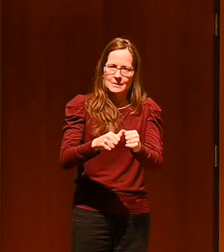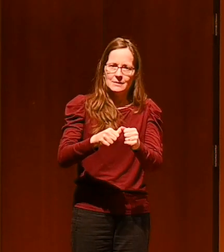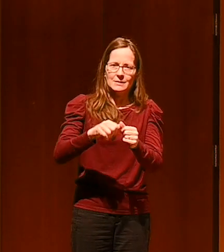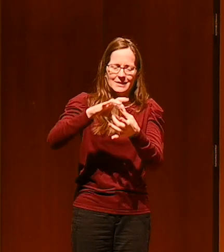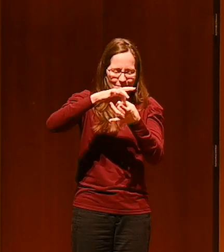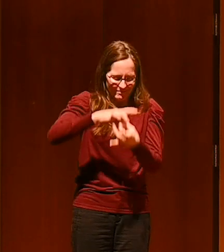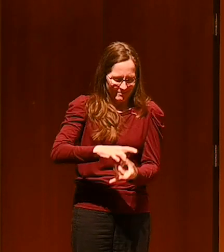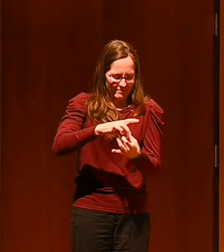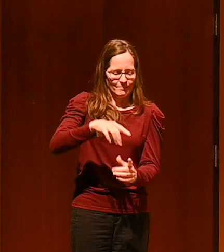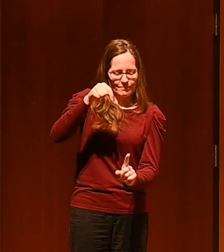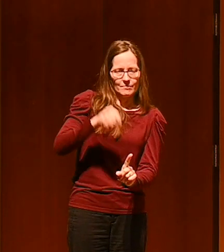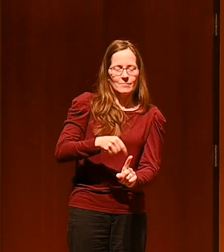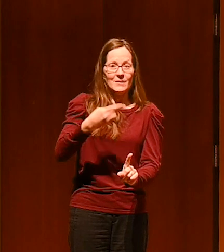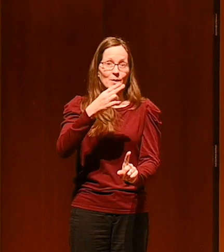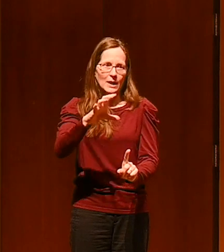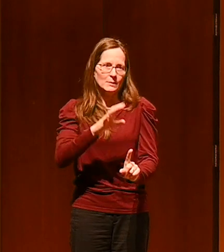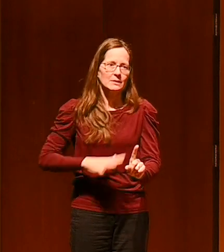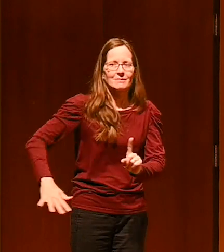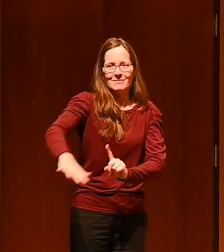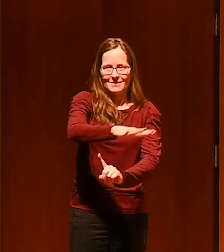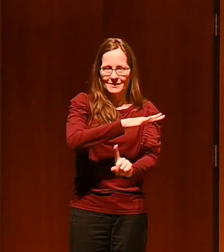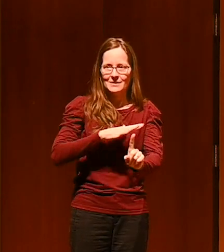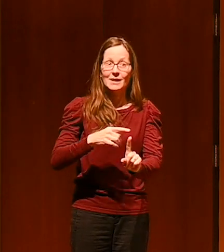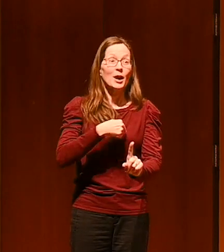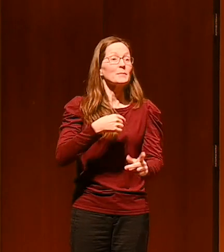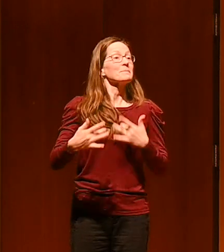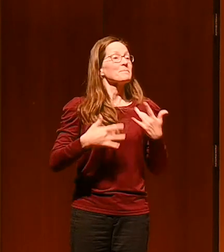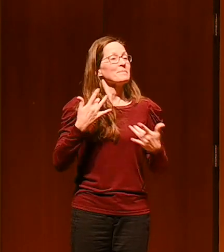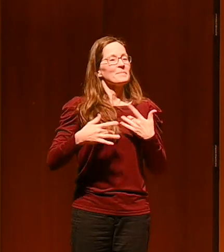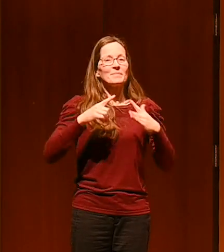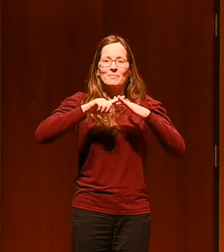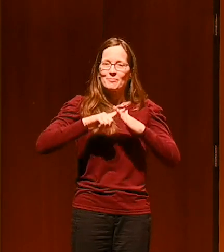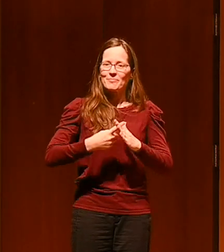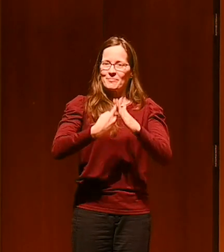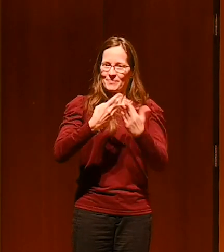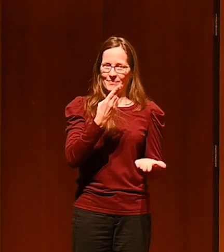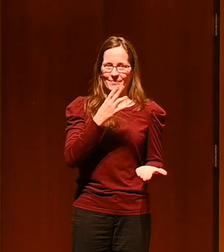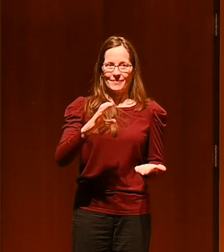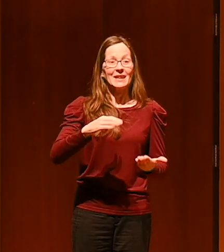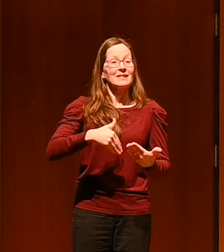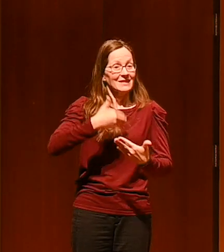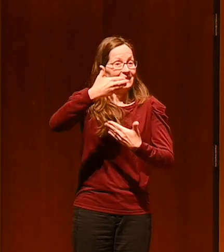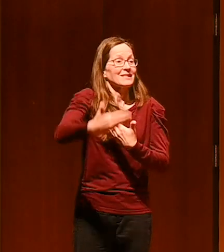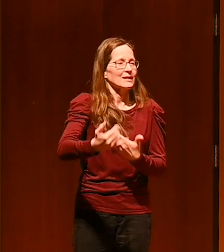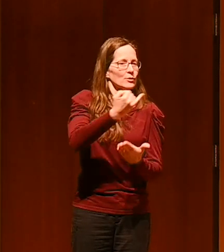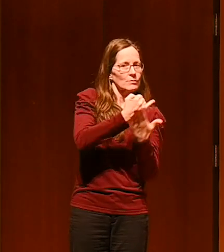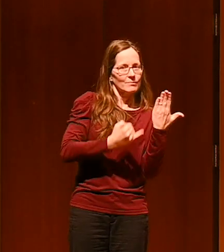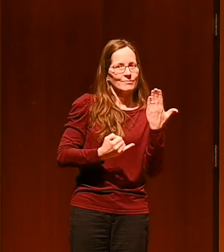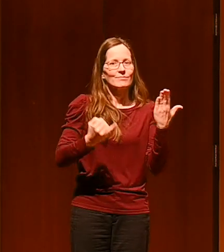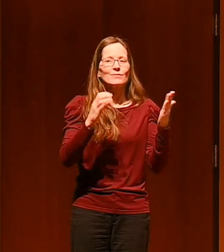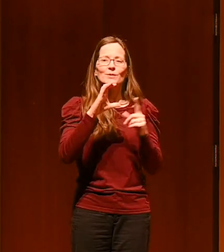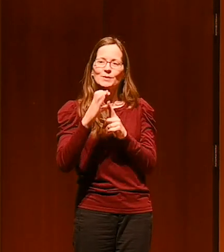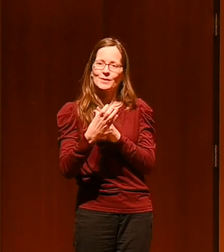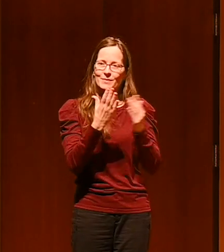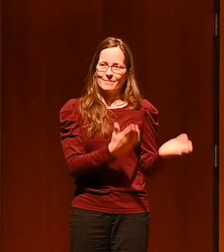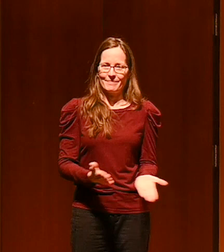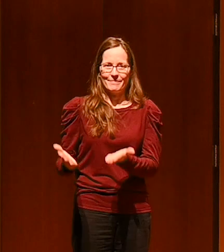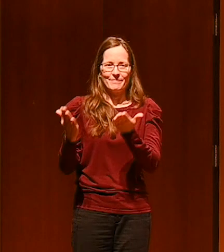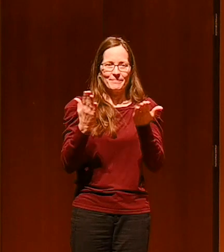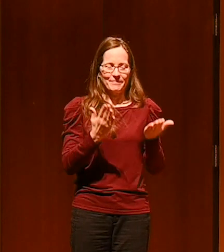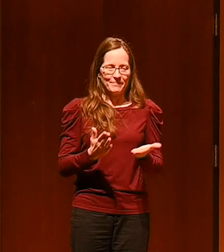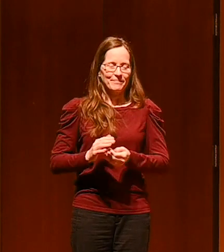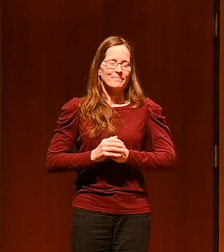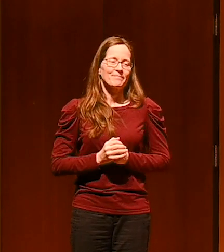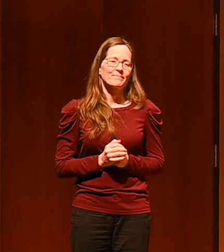thrilled to join the Howard County Arts Council as we launch Howard County's next Arts and Culture Plan. The